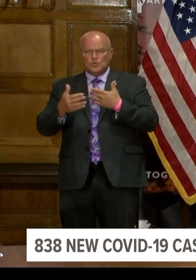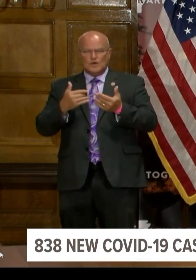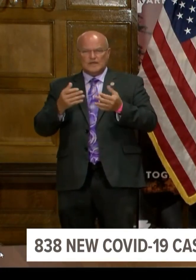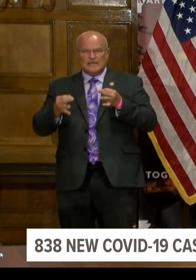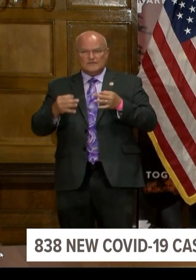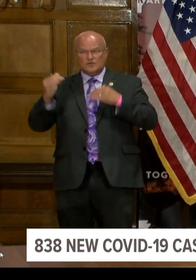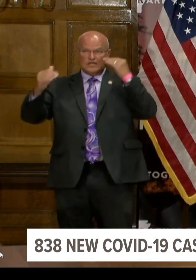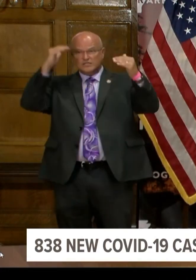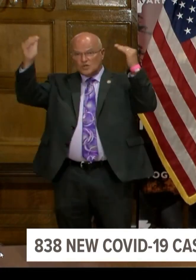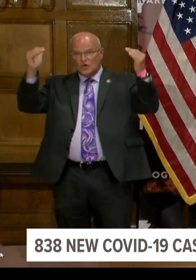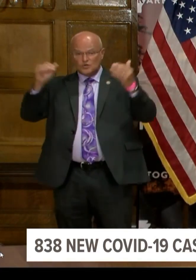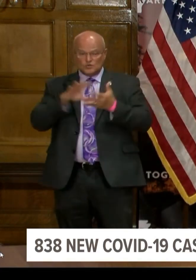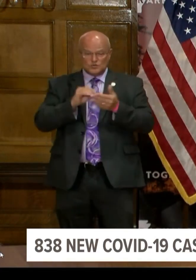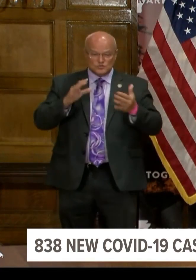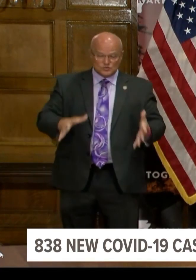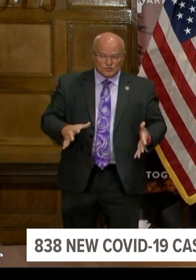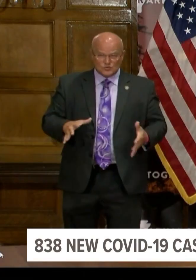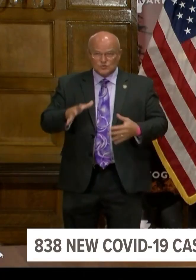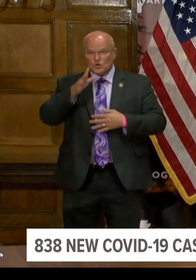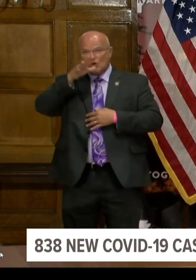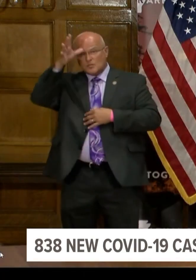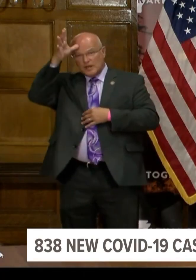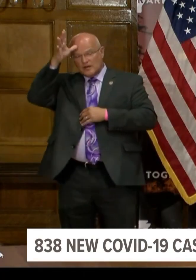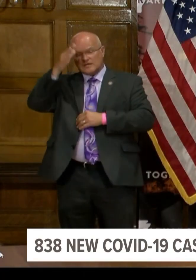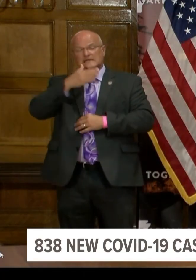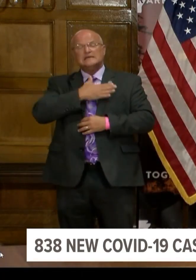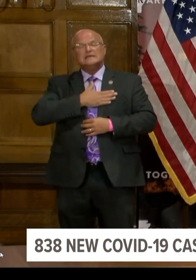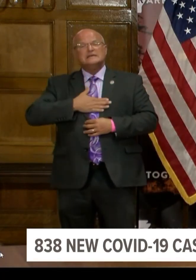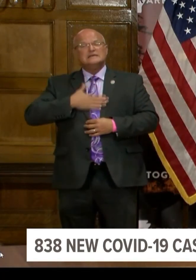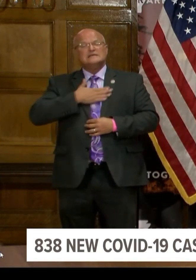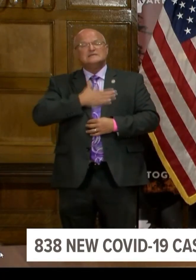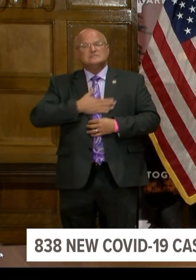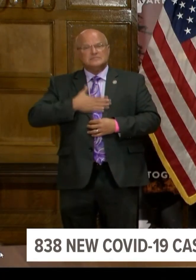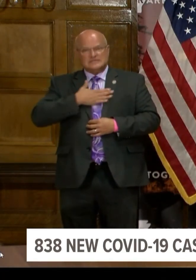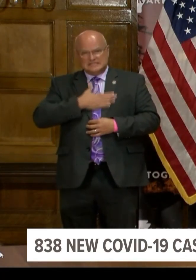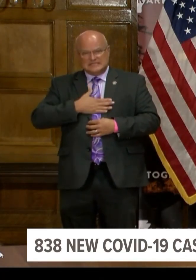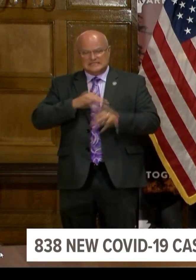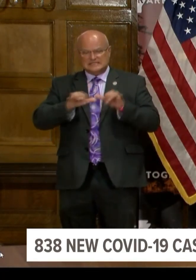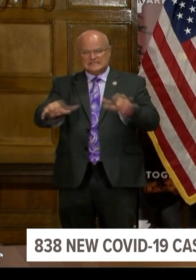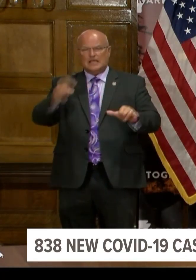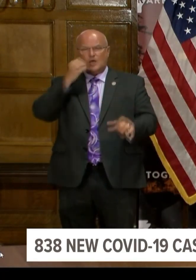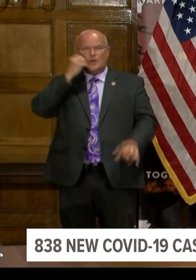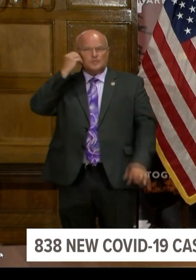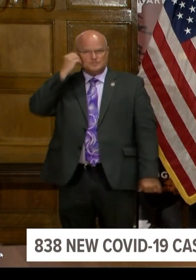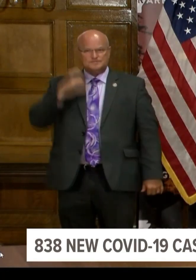you're an adult or a student or a parent of a student, please stay home.